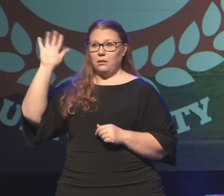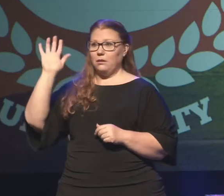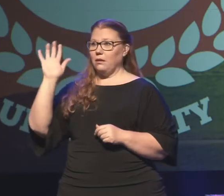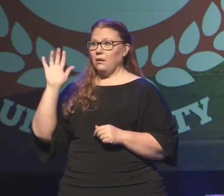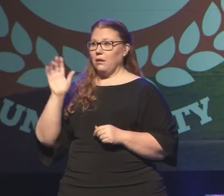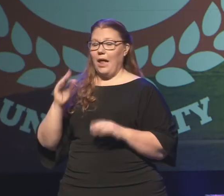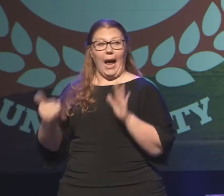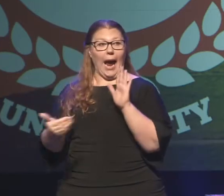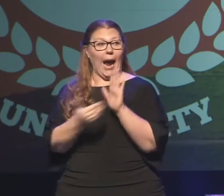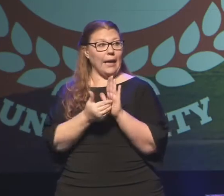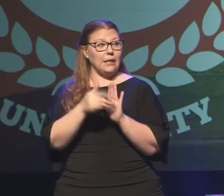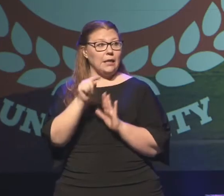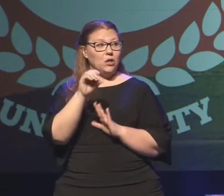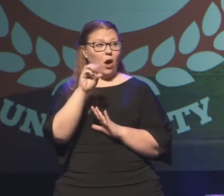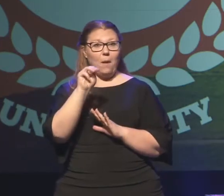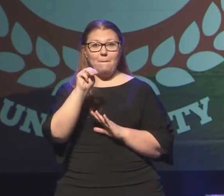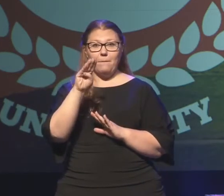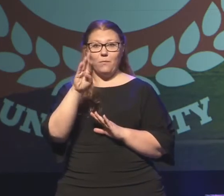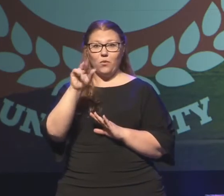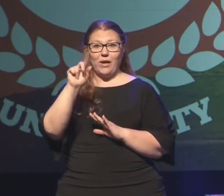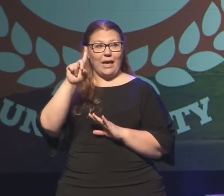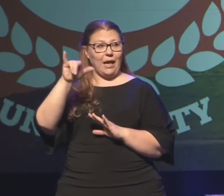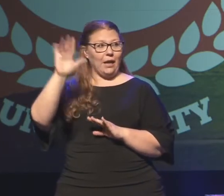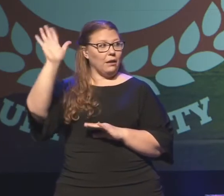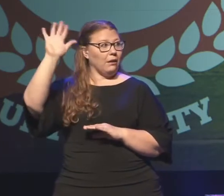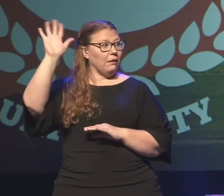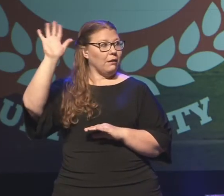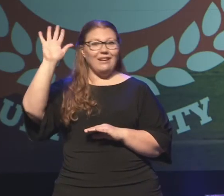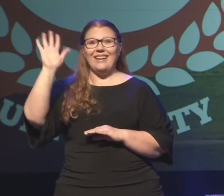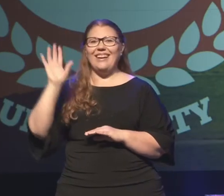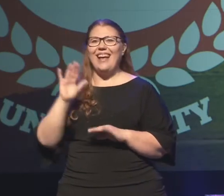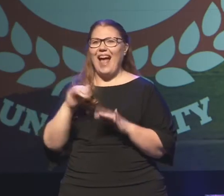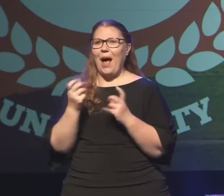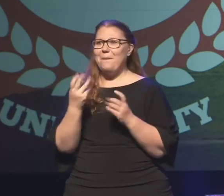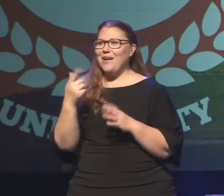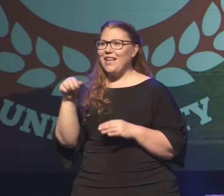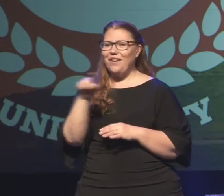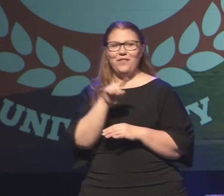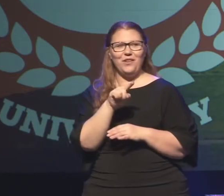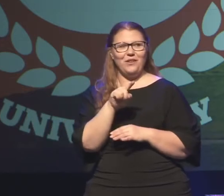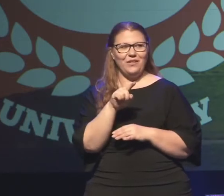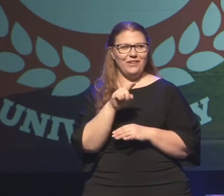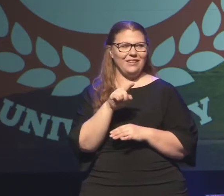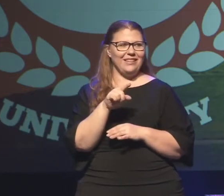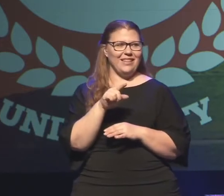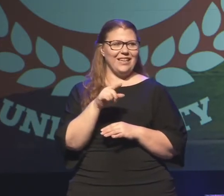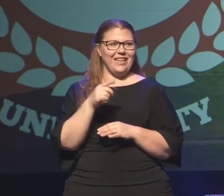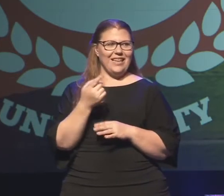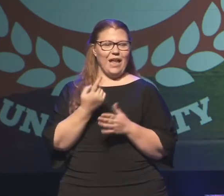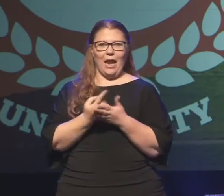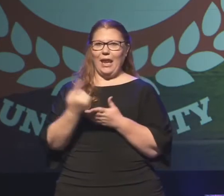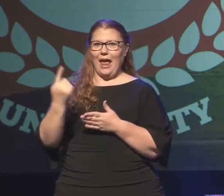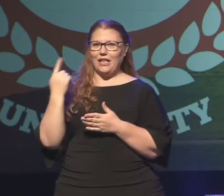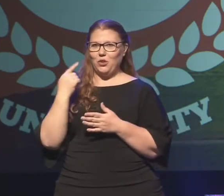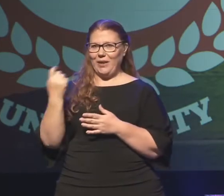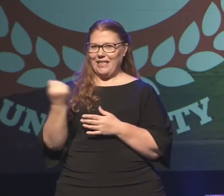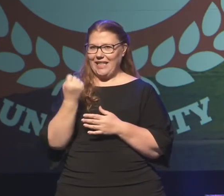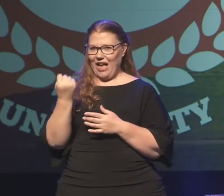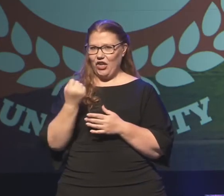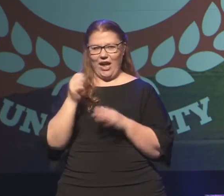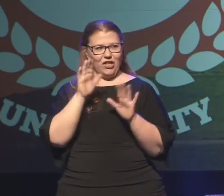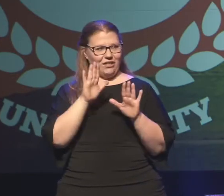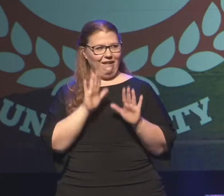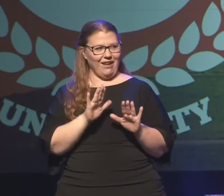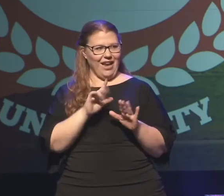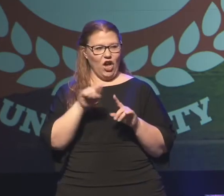Any anti-Tom Brady fans? Yeah. How many of you last Saturday or Sunday when